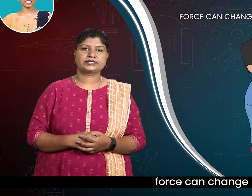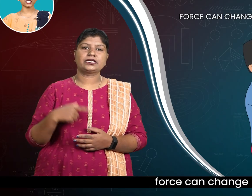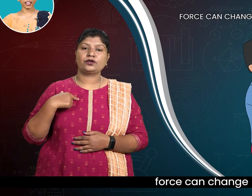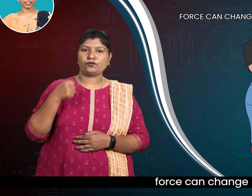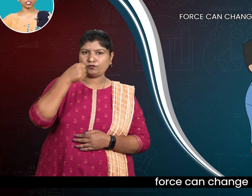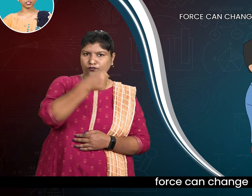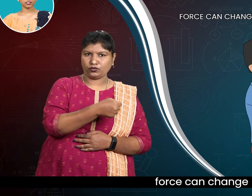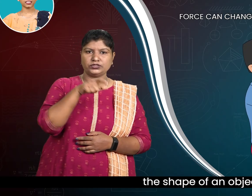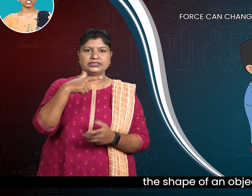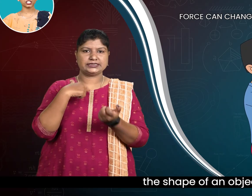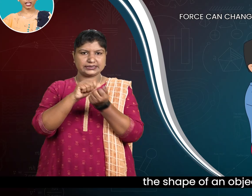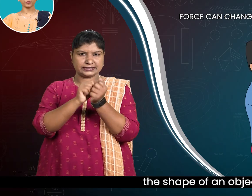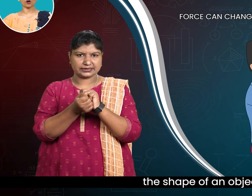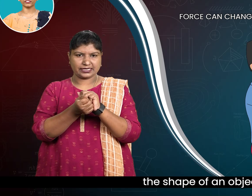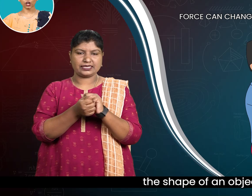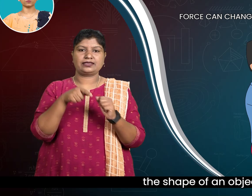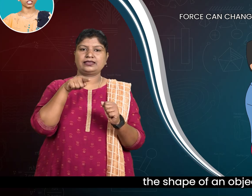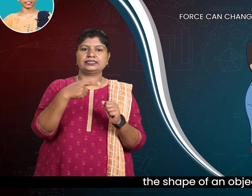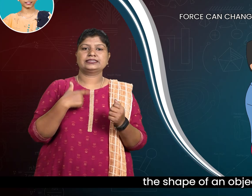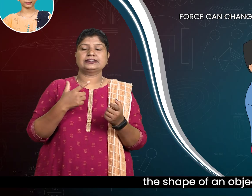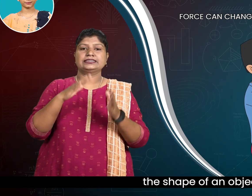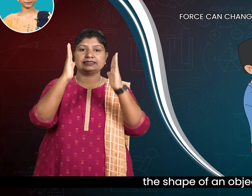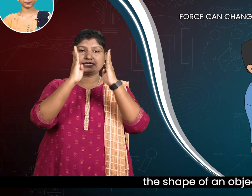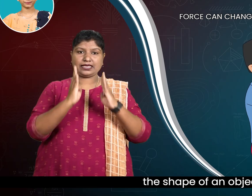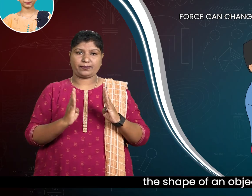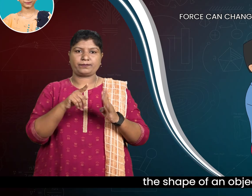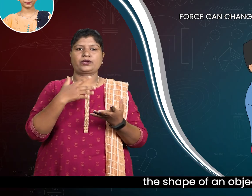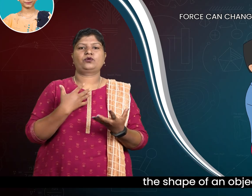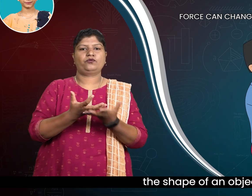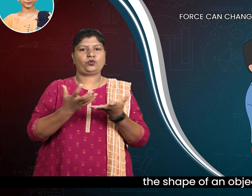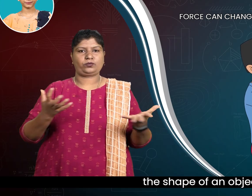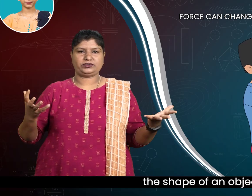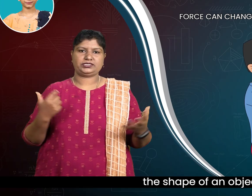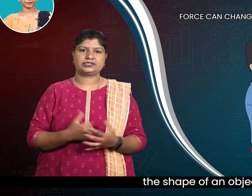Force can change the shape of an object.